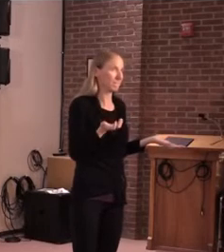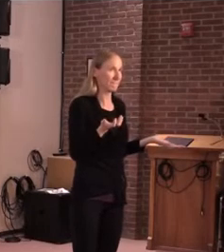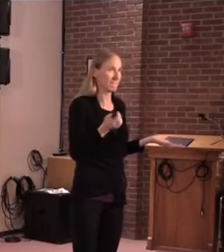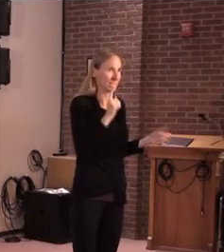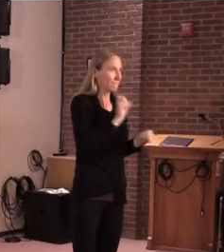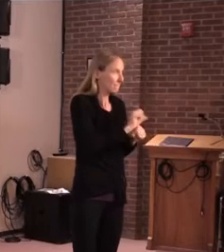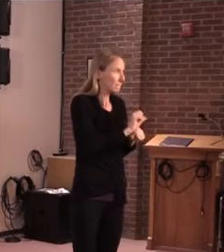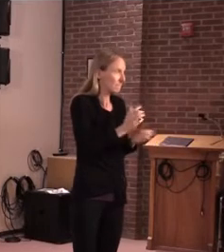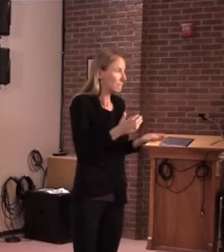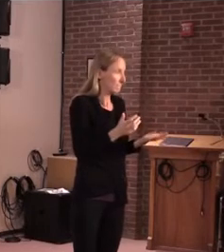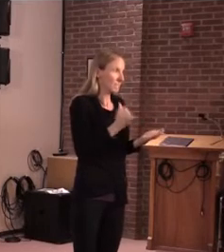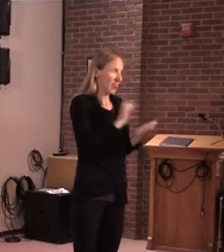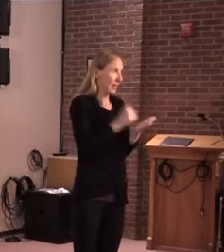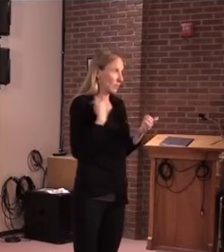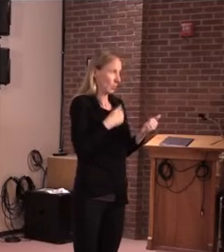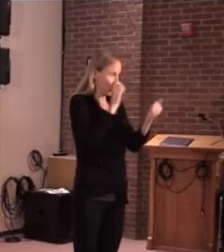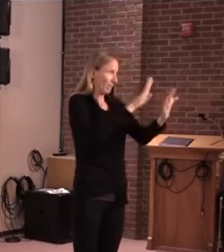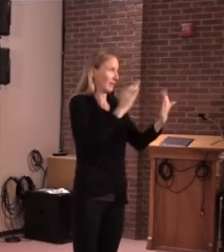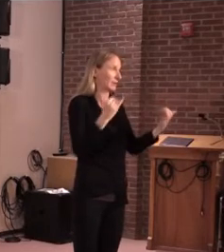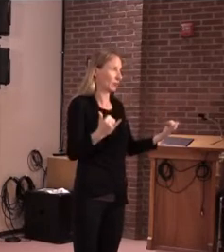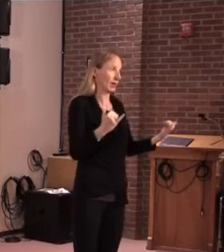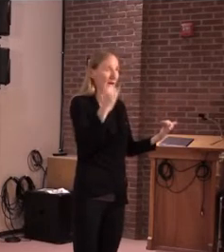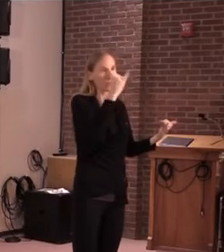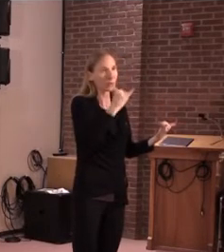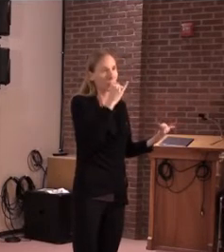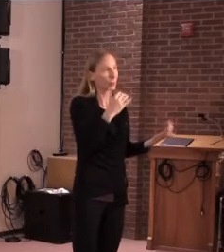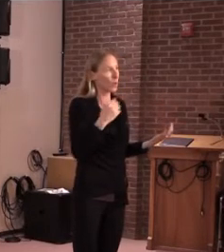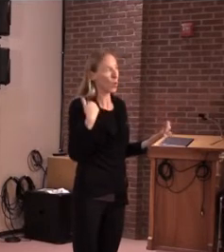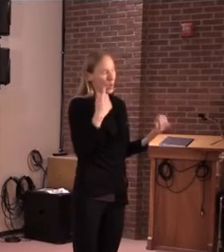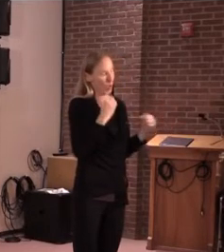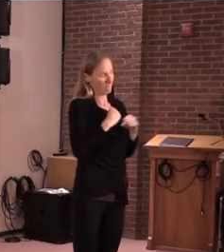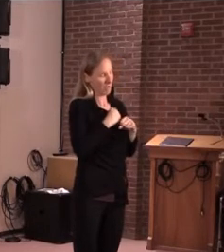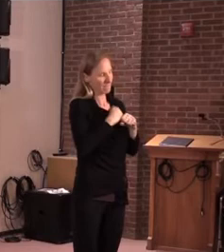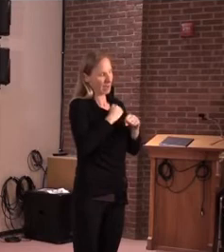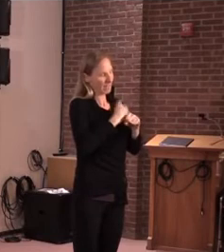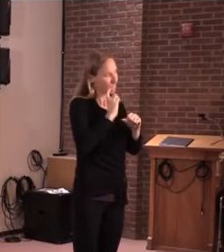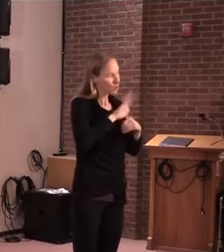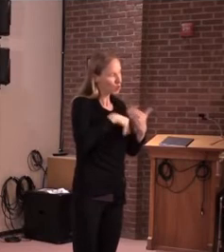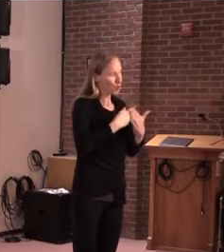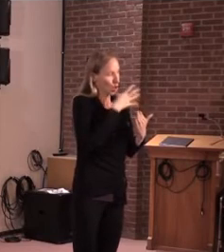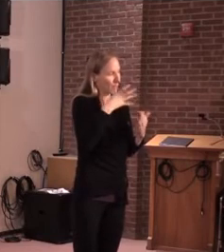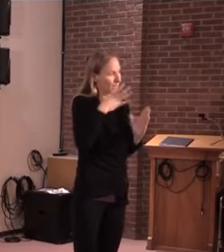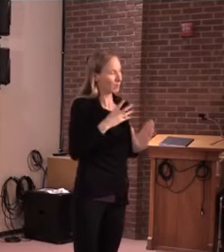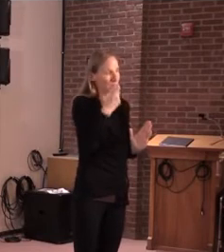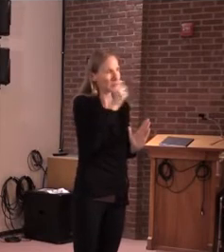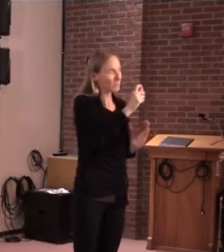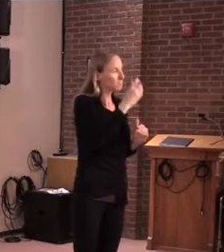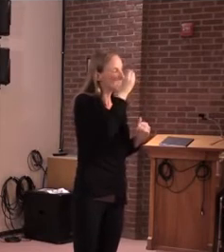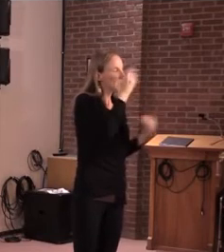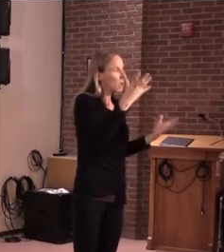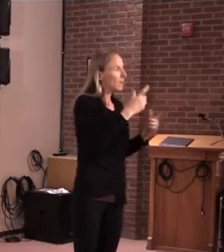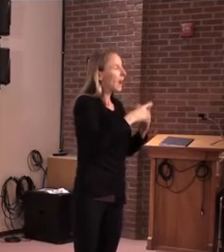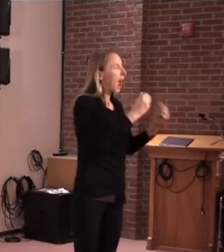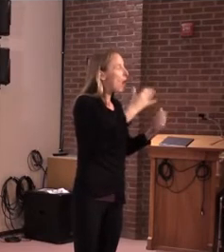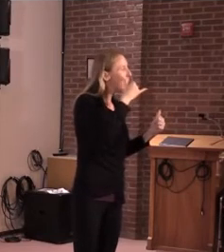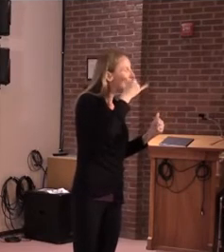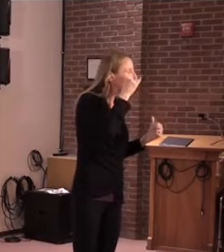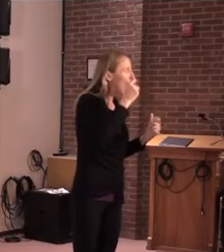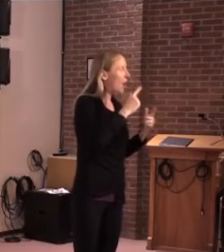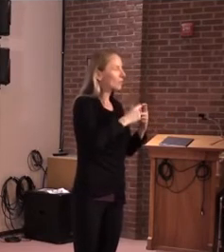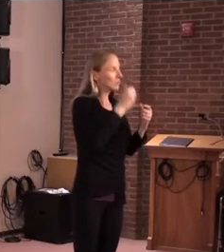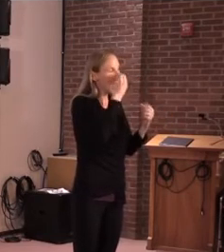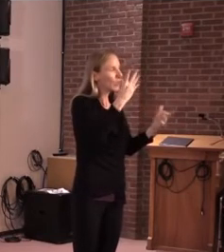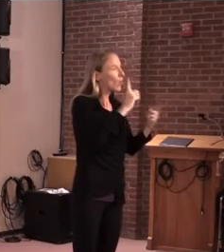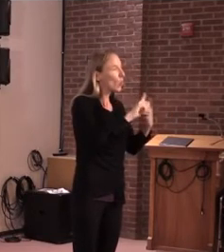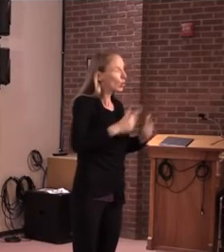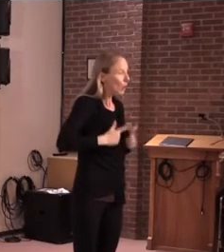against. But I can assure you that we're going to fight for every single one of them, no matter size, shape, where they live, that we're going